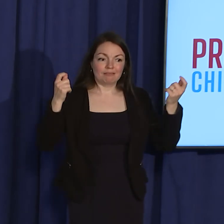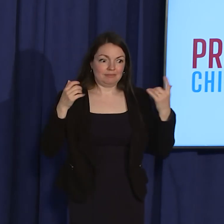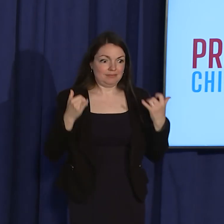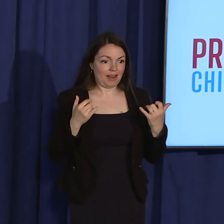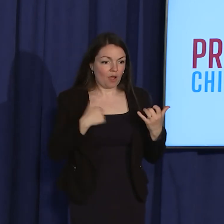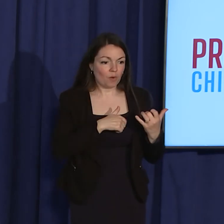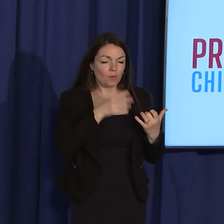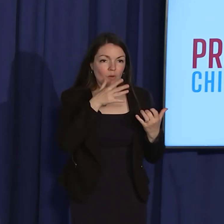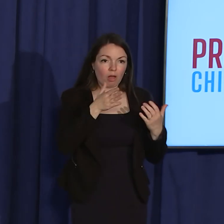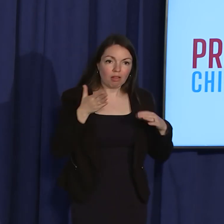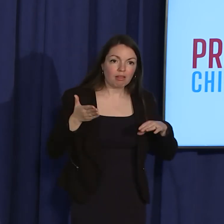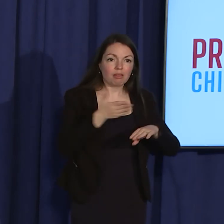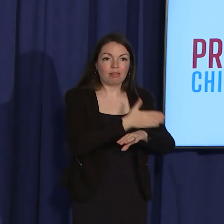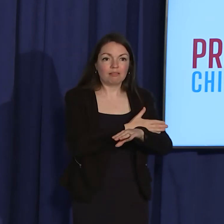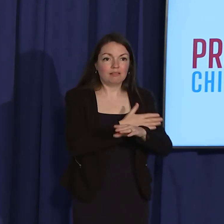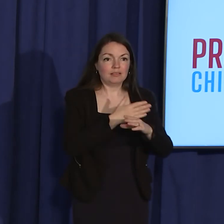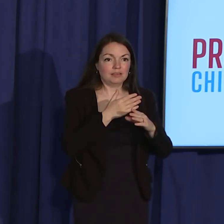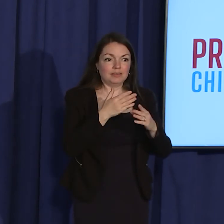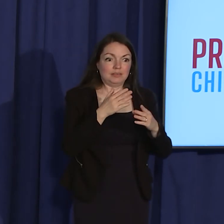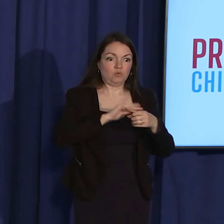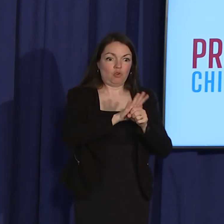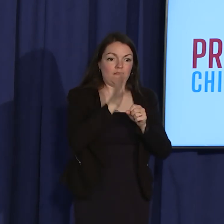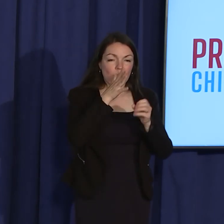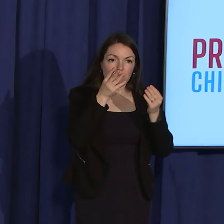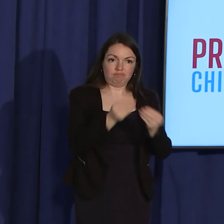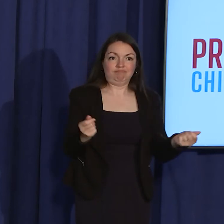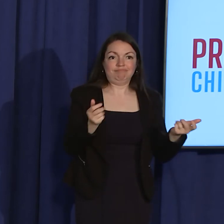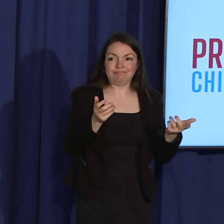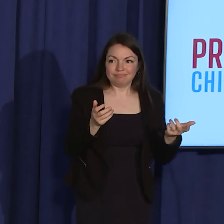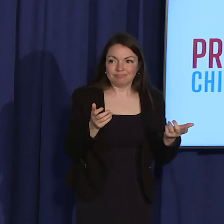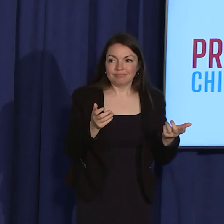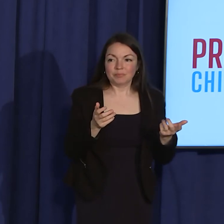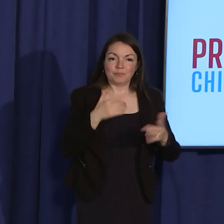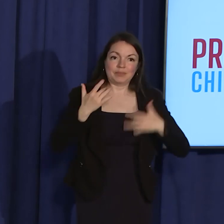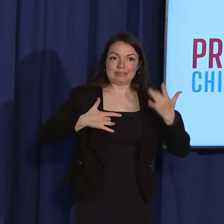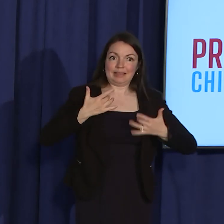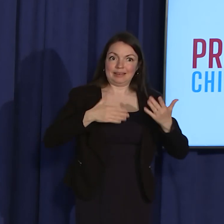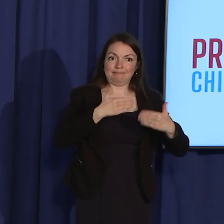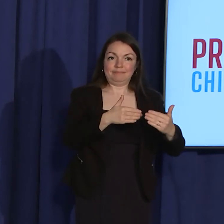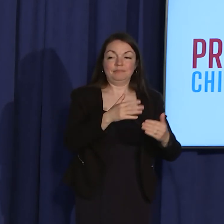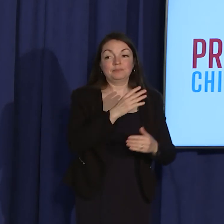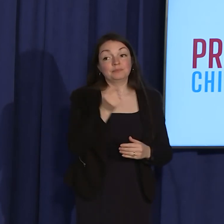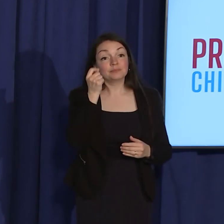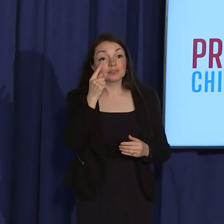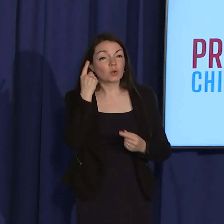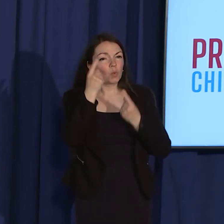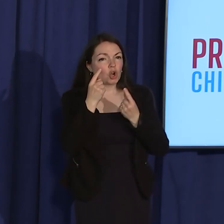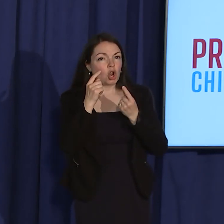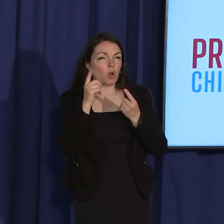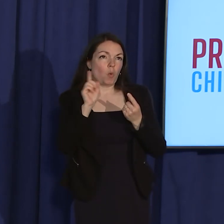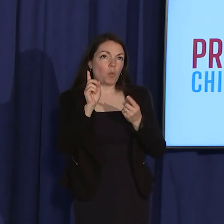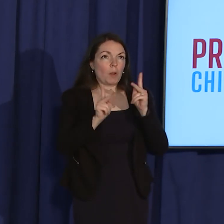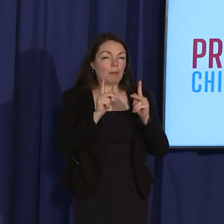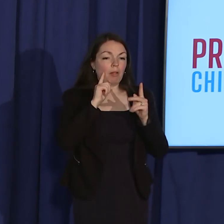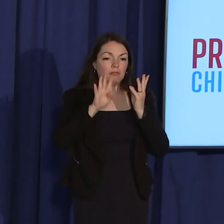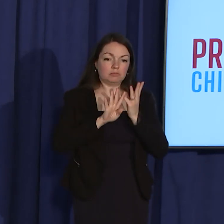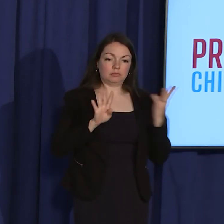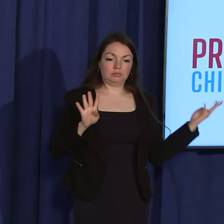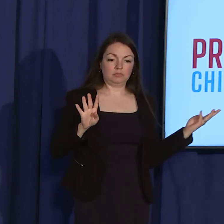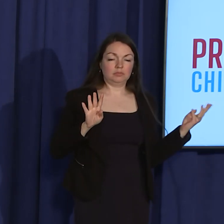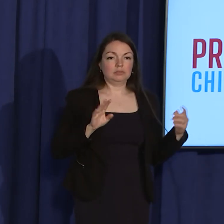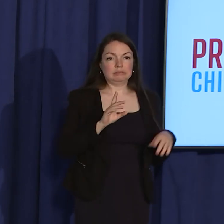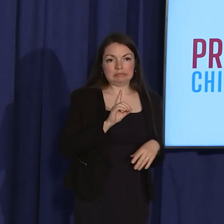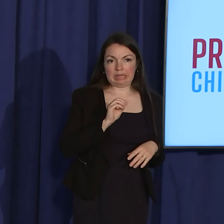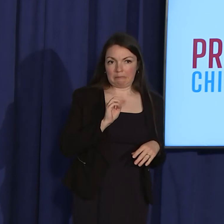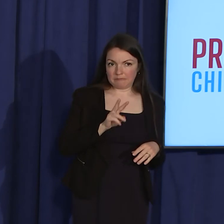how we are going to get past COVID. We're excited about it. We're also thinking about where do people stand in lines. You stand in lines at the DMV. You go to the